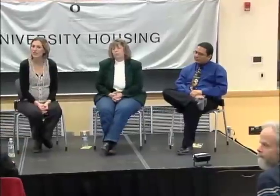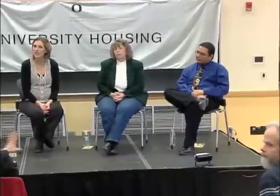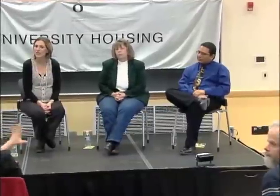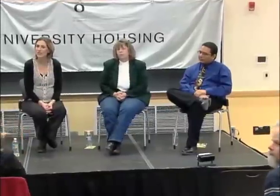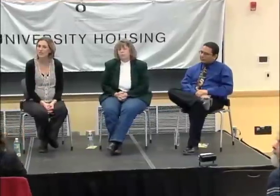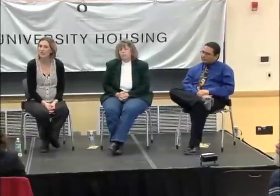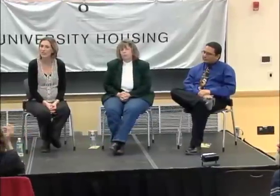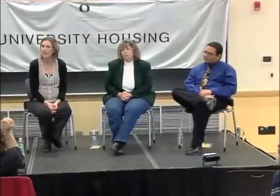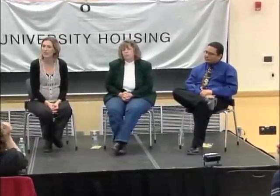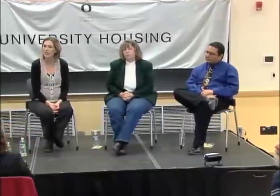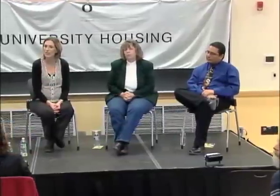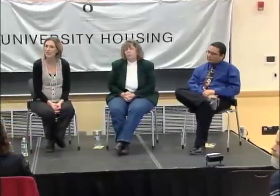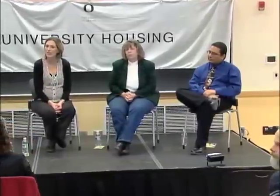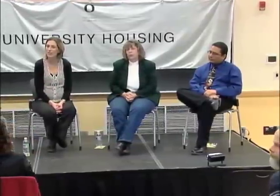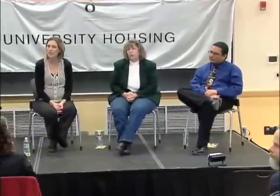thought.